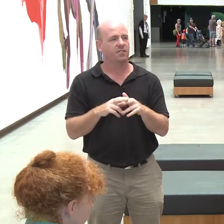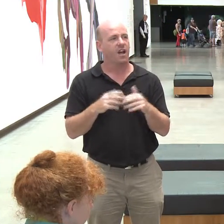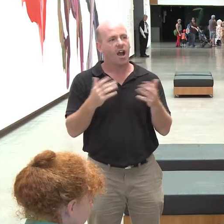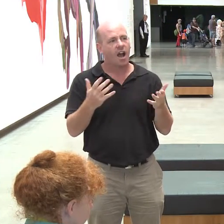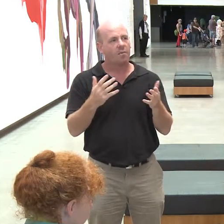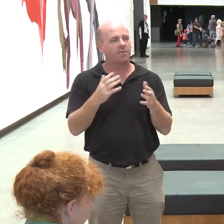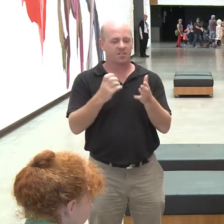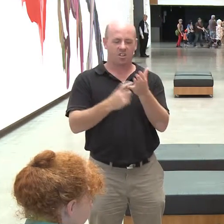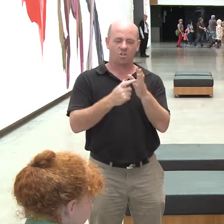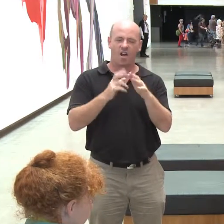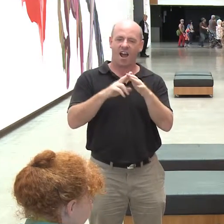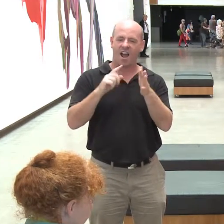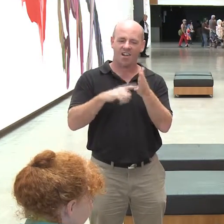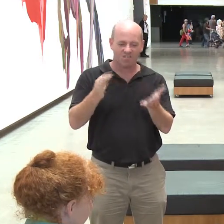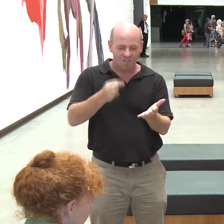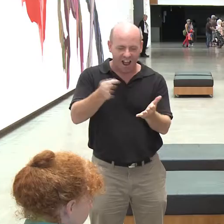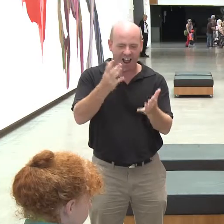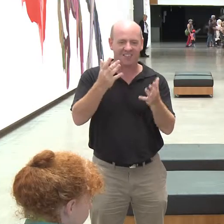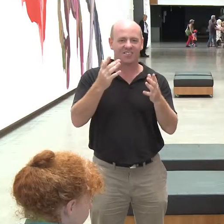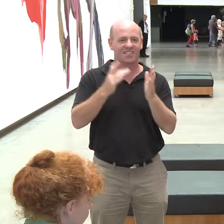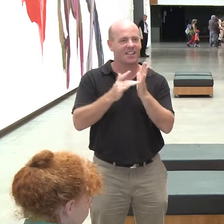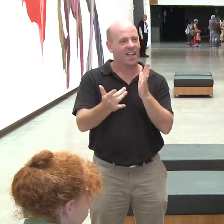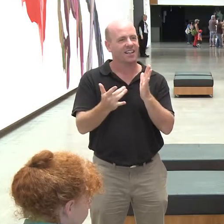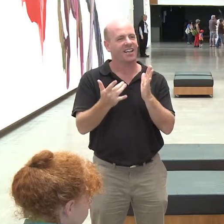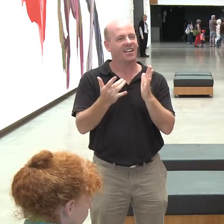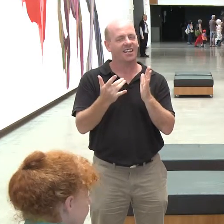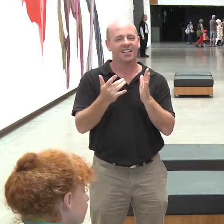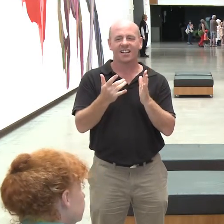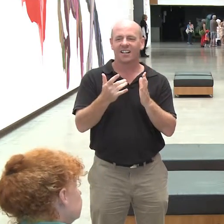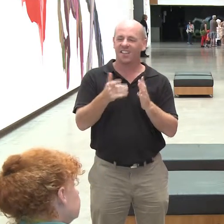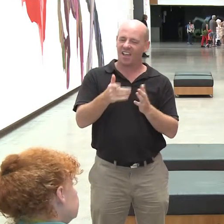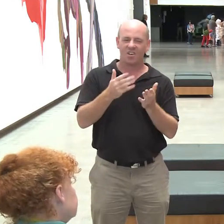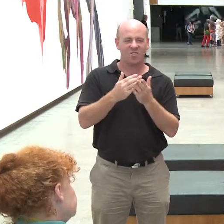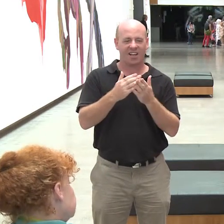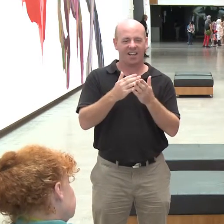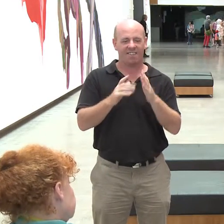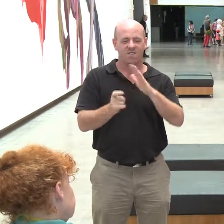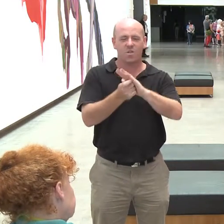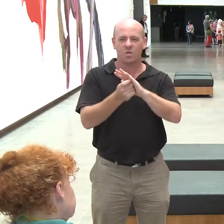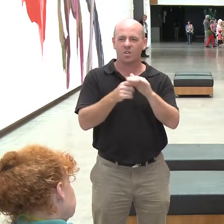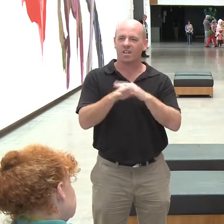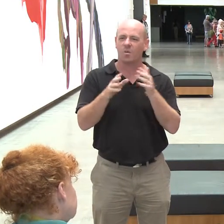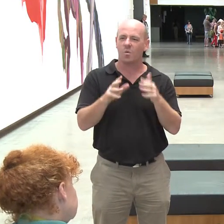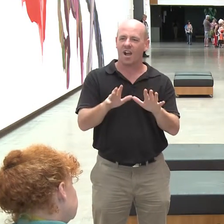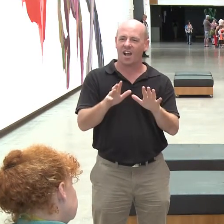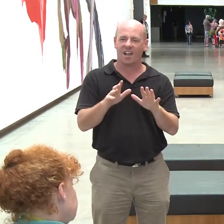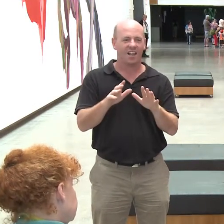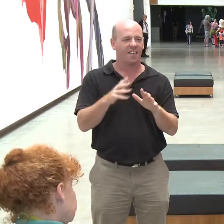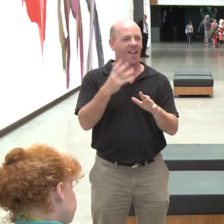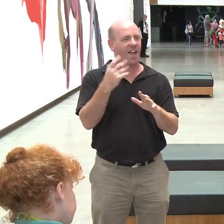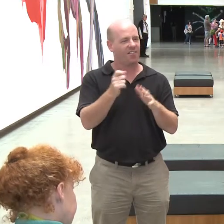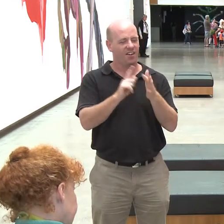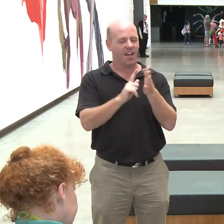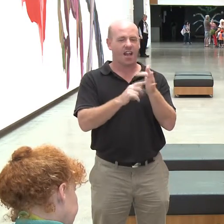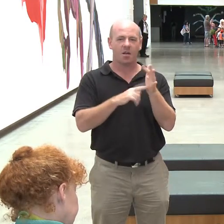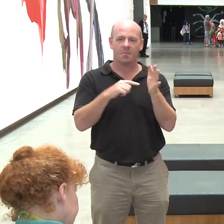of craft and technique, they're sort of confounded in a way. There's a element to this